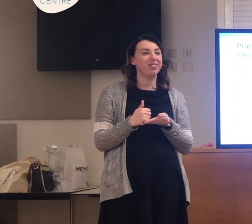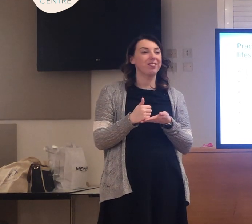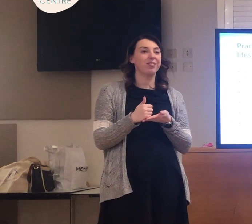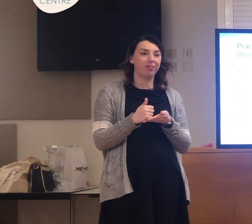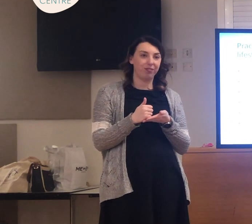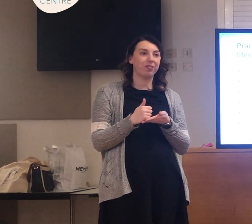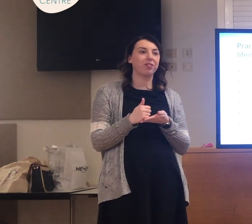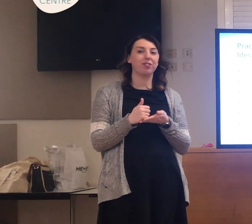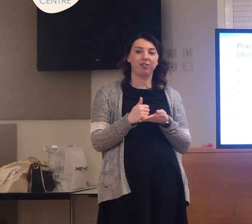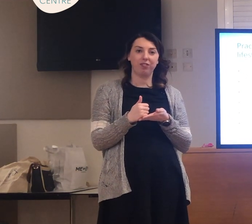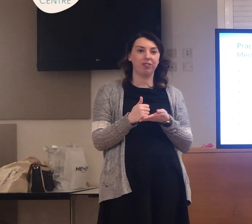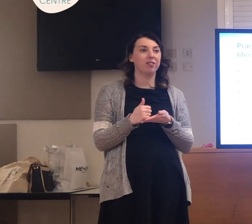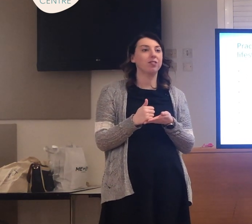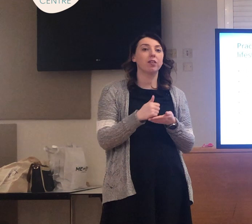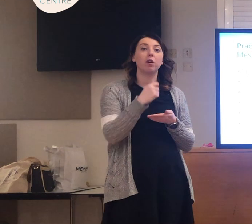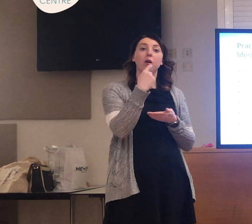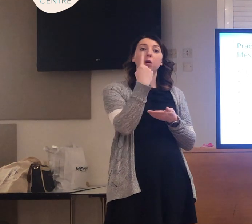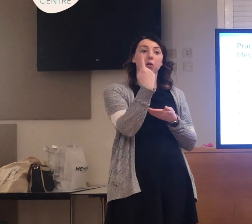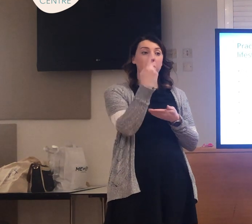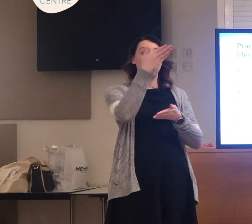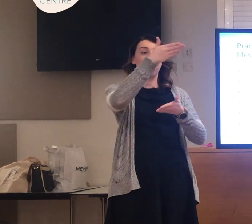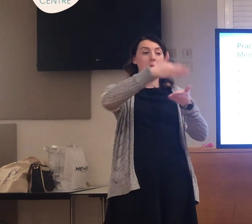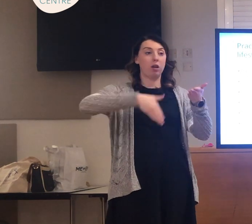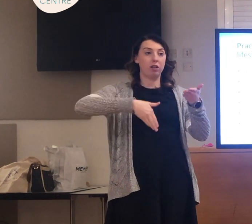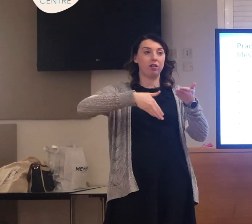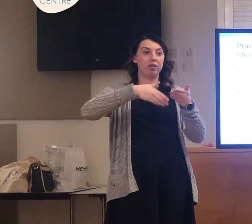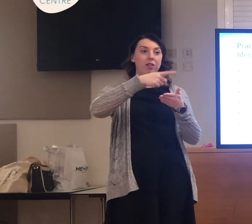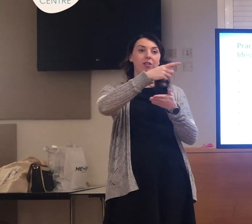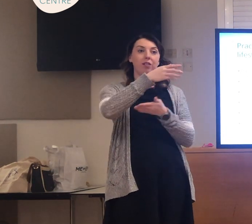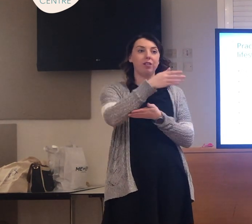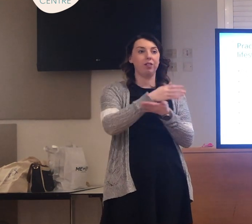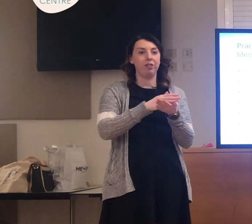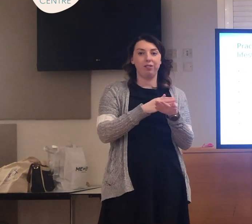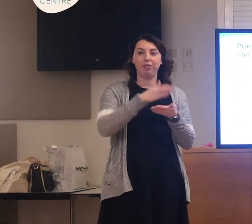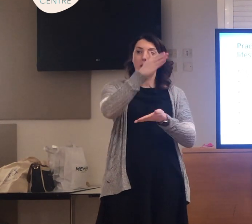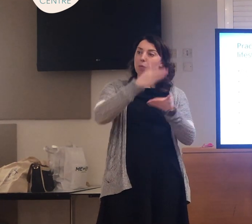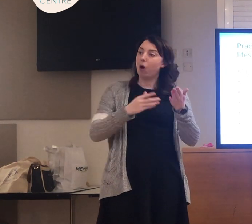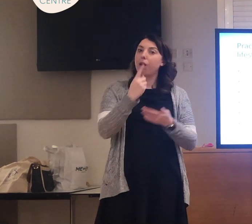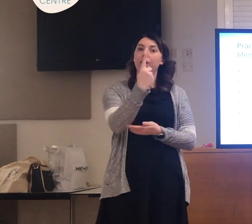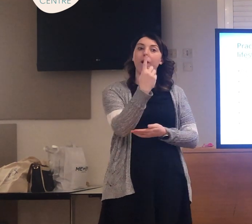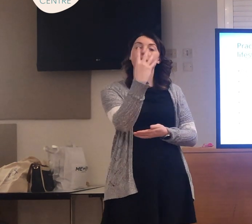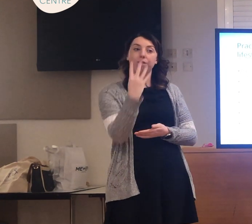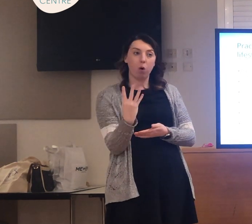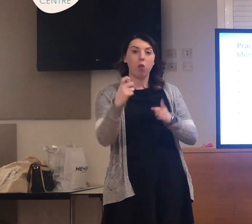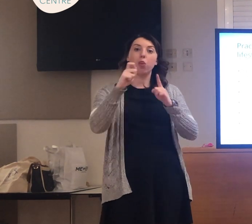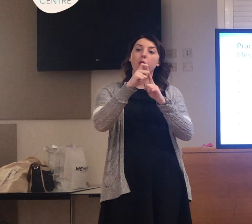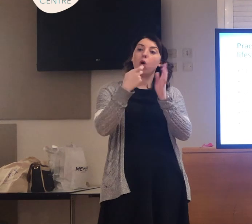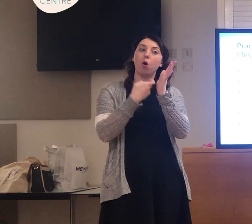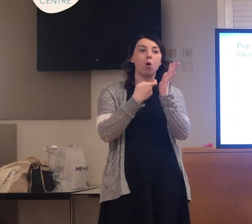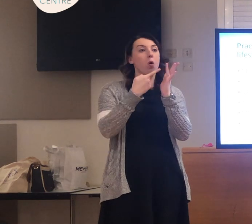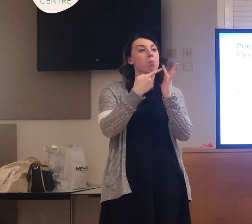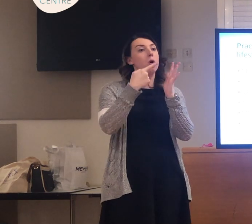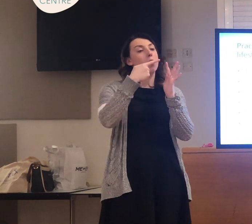We want to see 1 quarter protein. That's meat, fish,